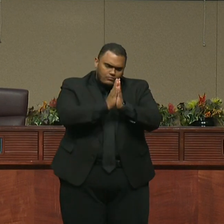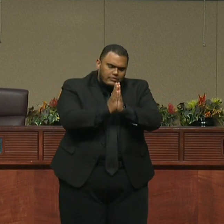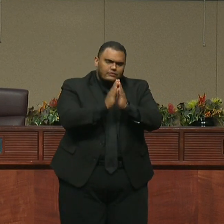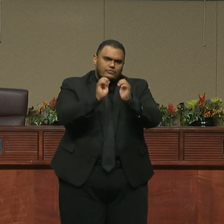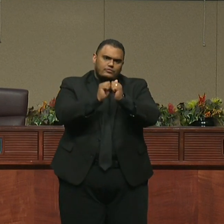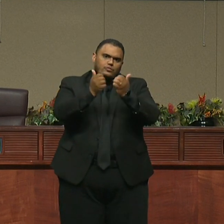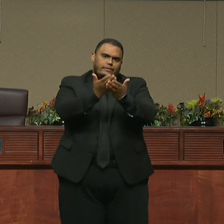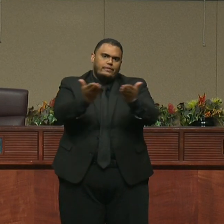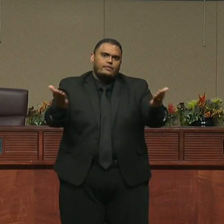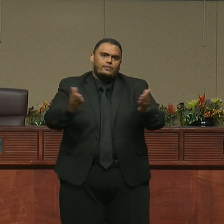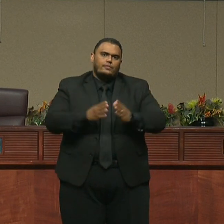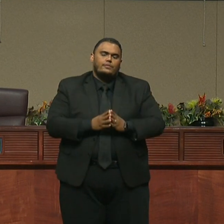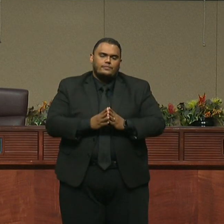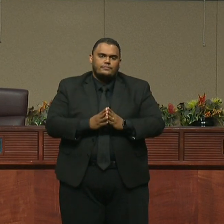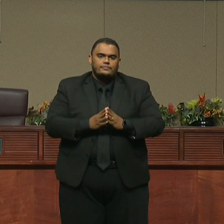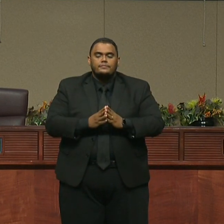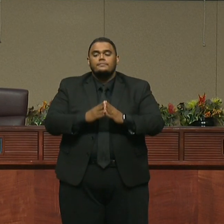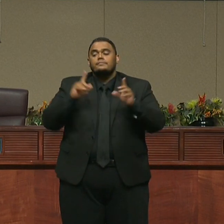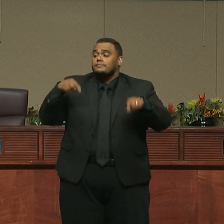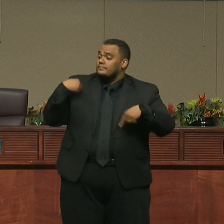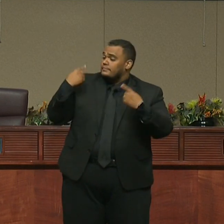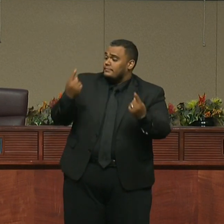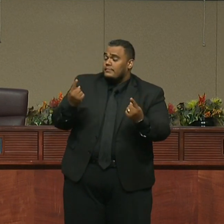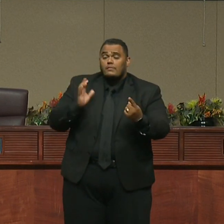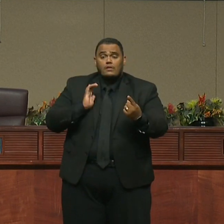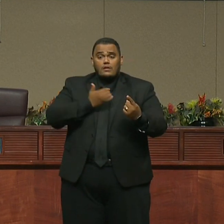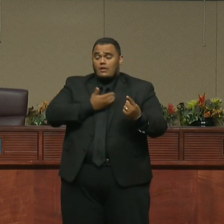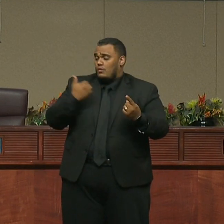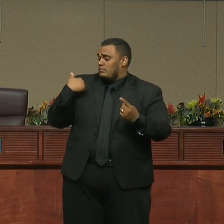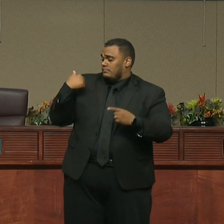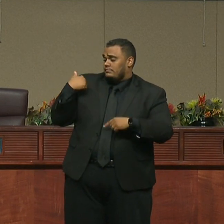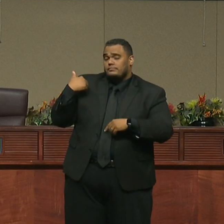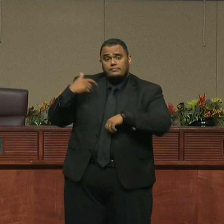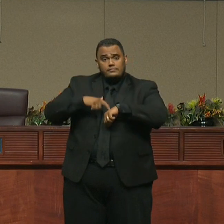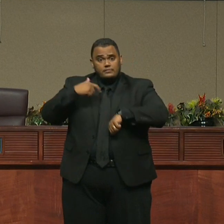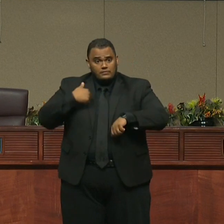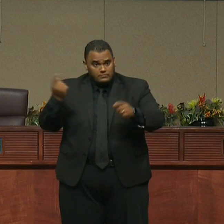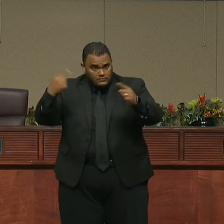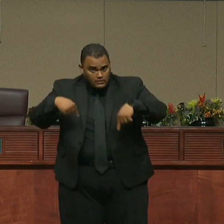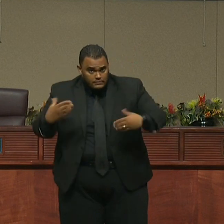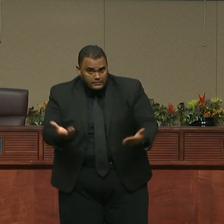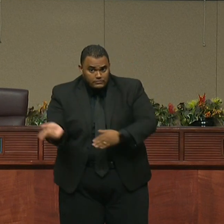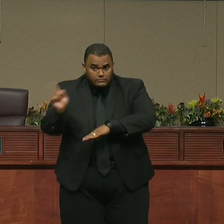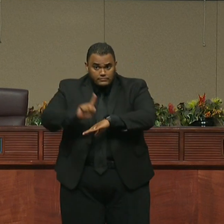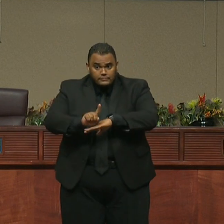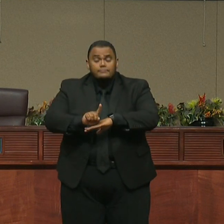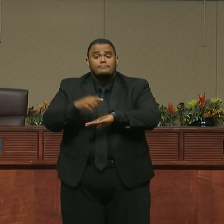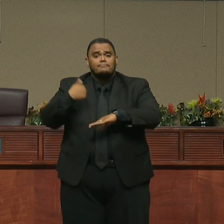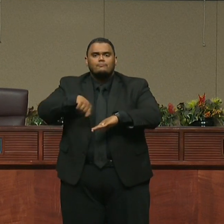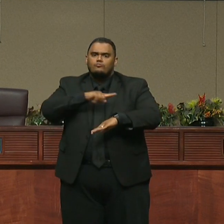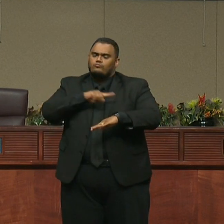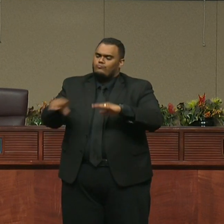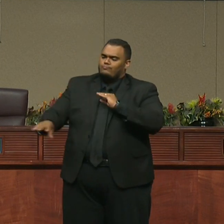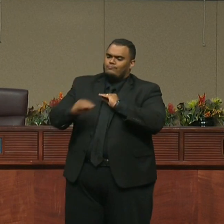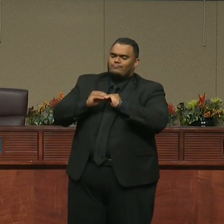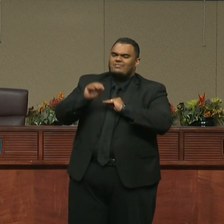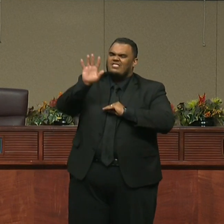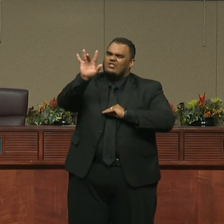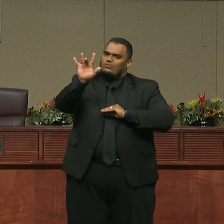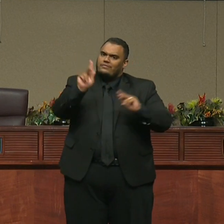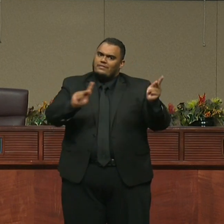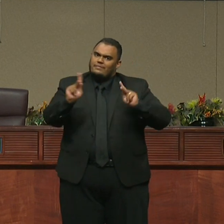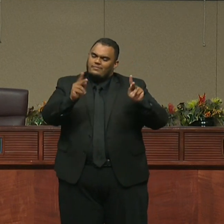Since our last time here, we have identified 20 additional deaths, and those